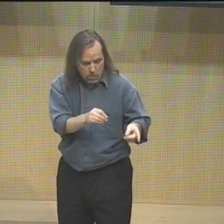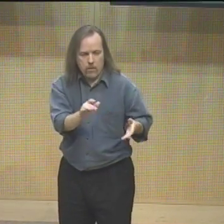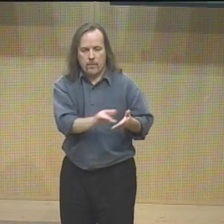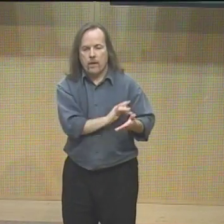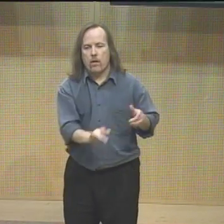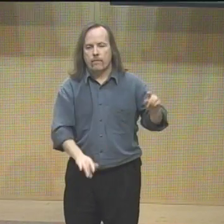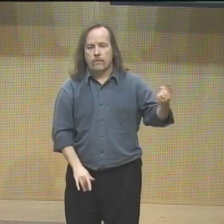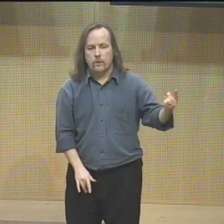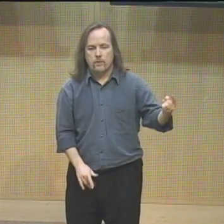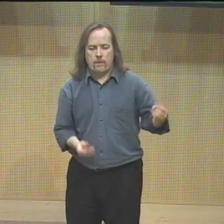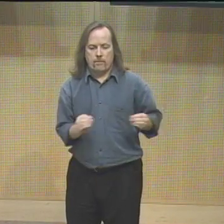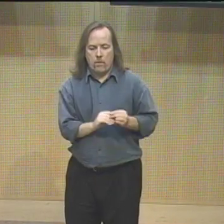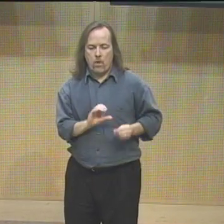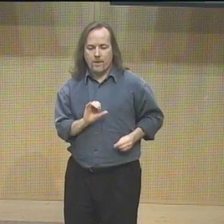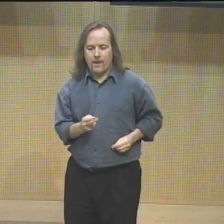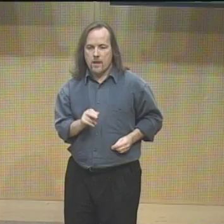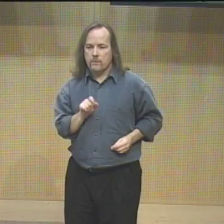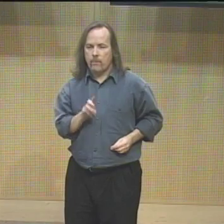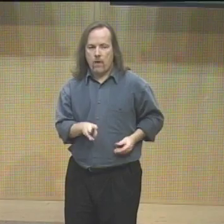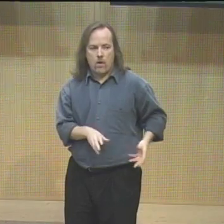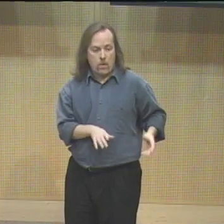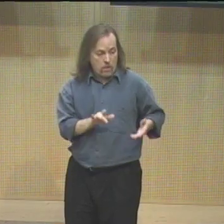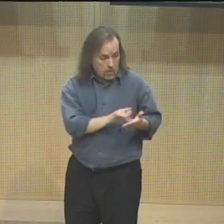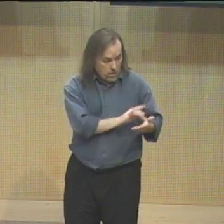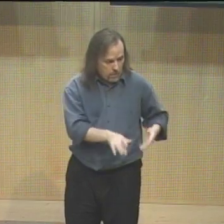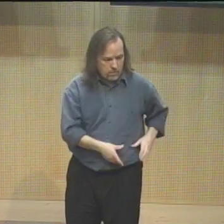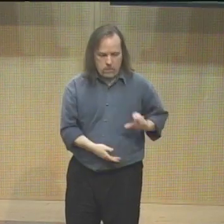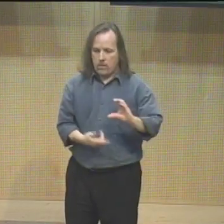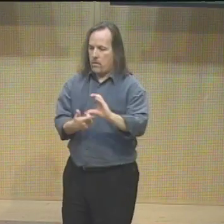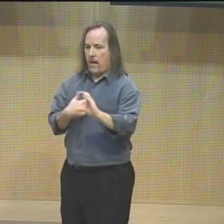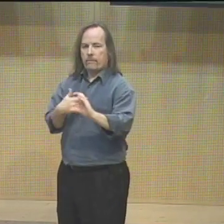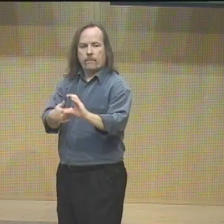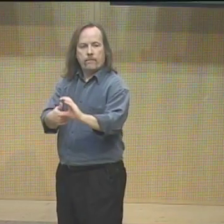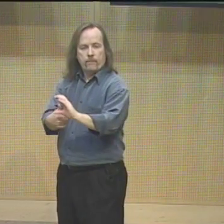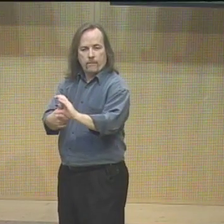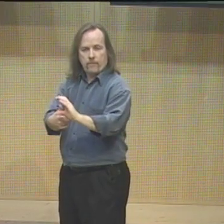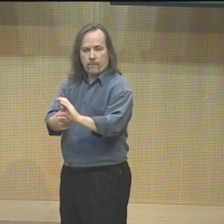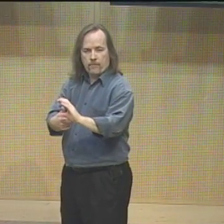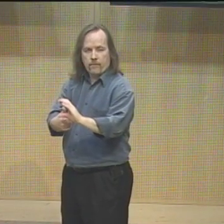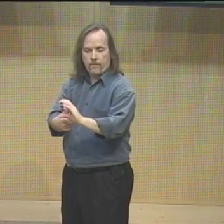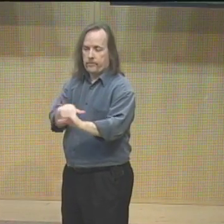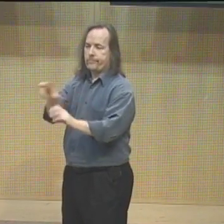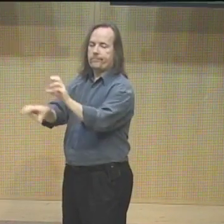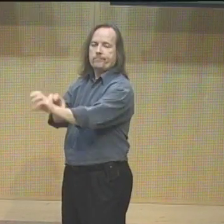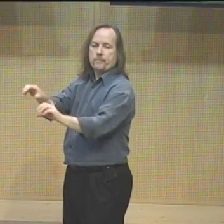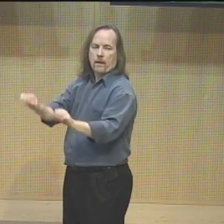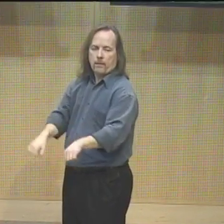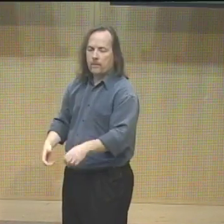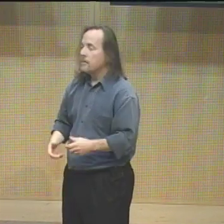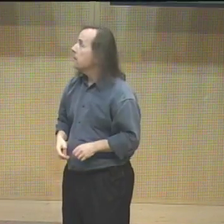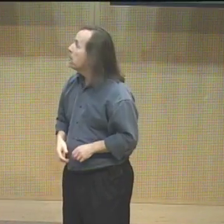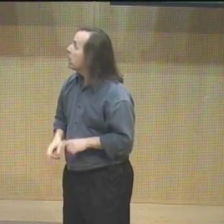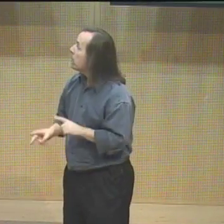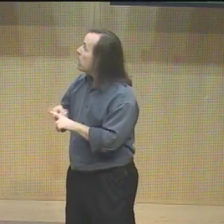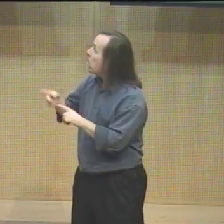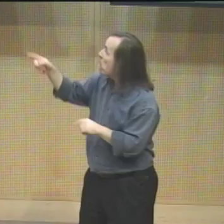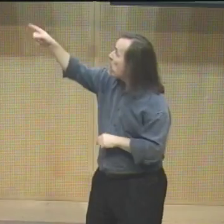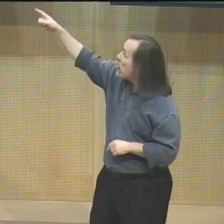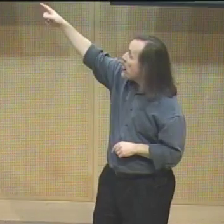have a credit card debt, pay it off. Establish your cash flow that you have to invest, and then you'll be better able to invest in the cash